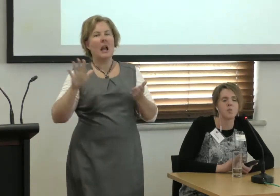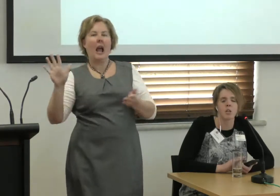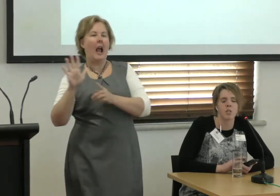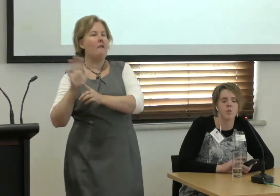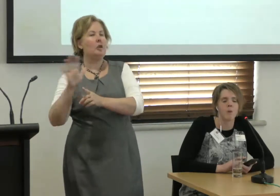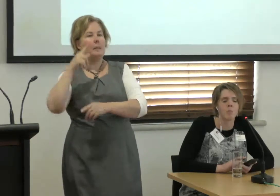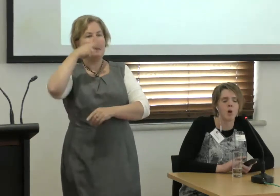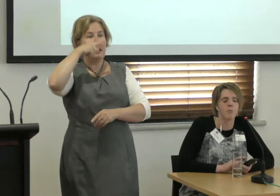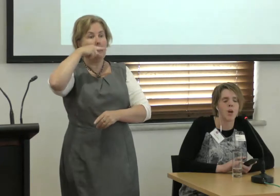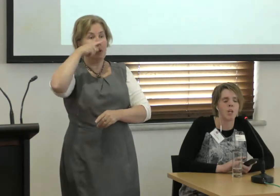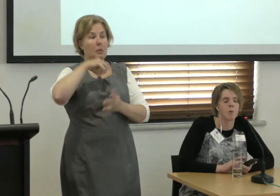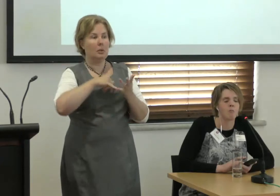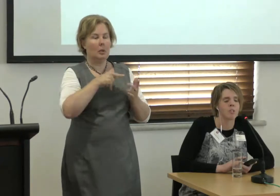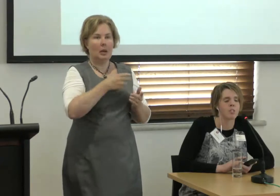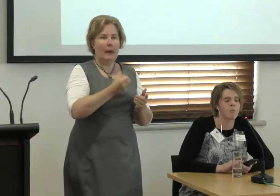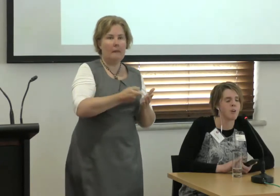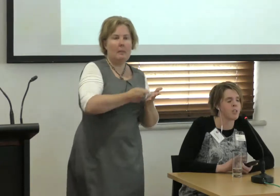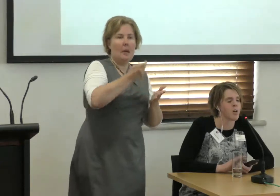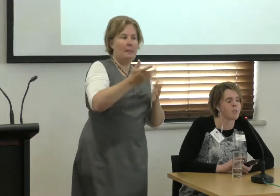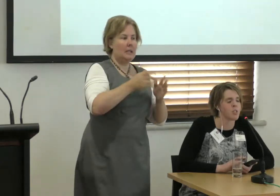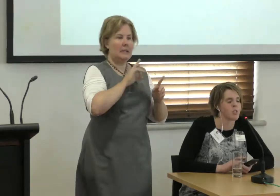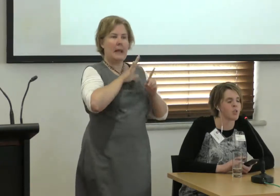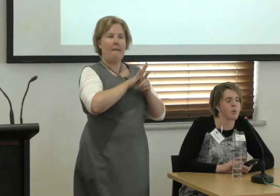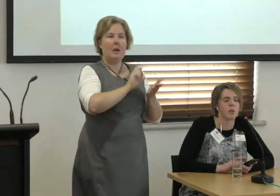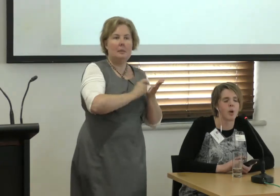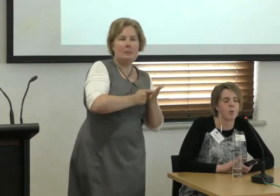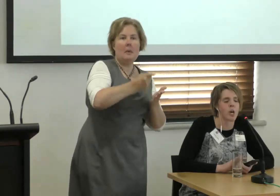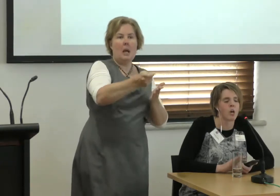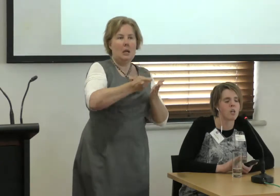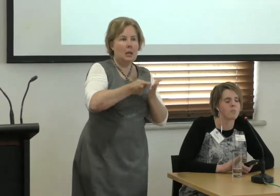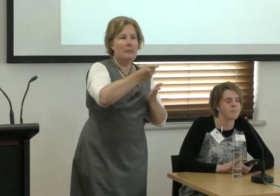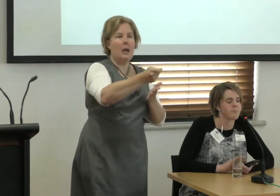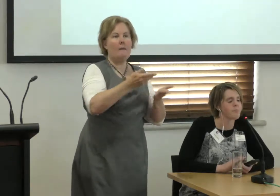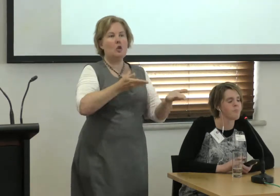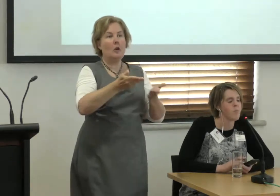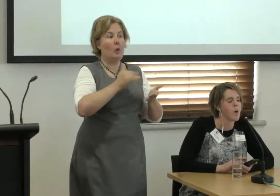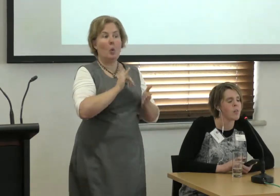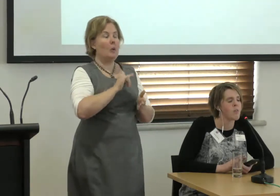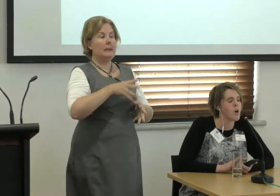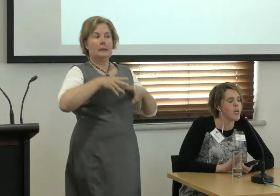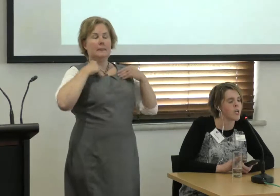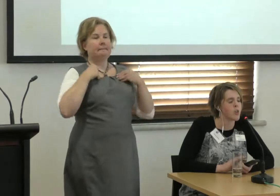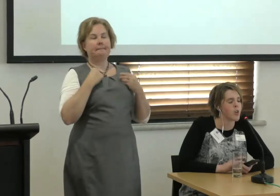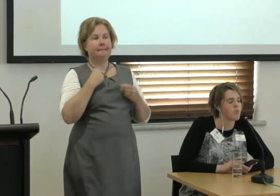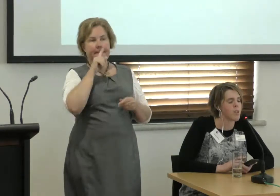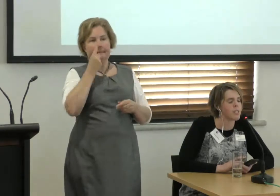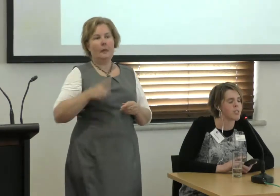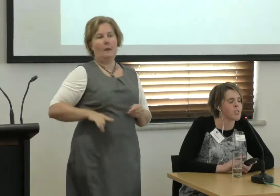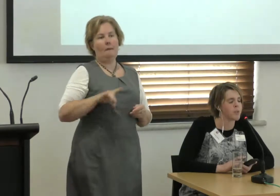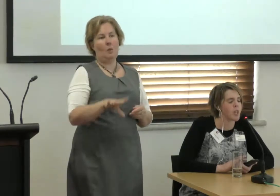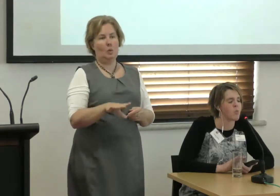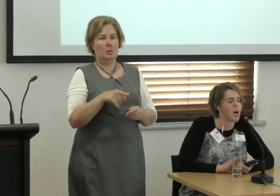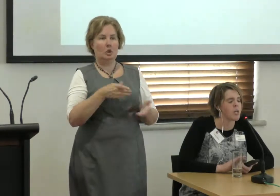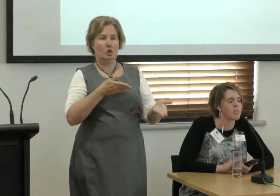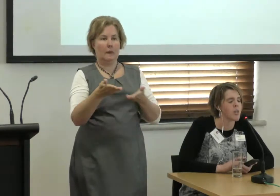this reason, people often end up having to self-fund services or simply go without. The third issue relates to